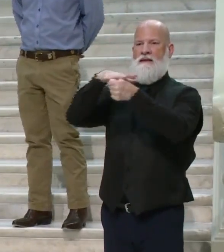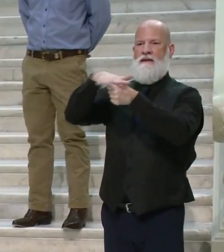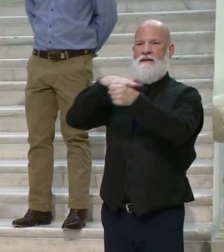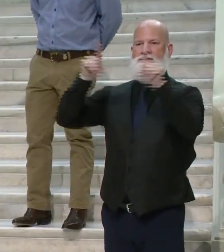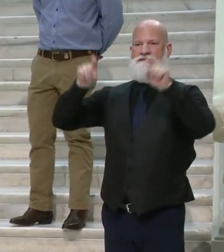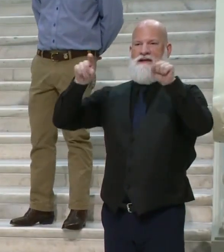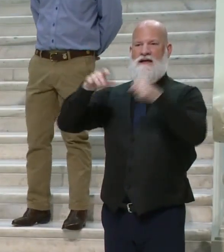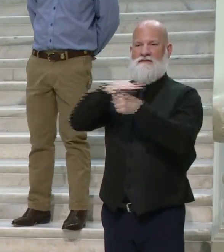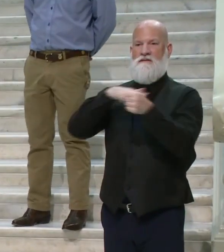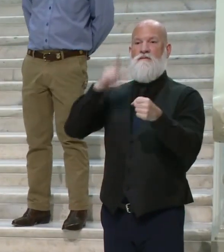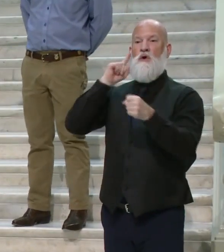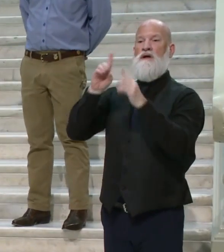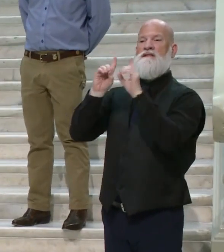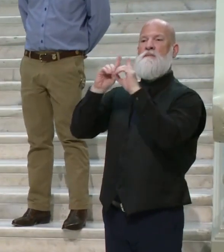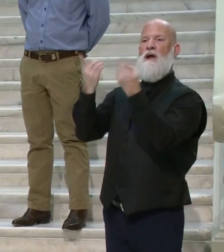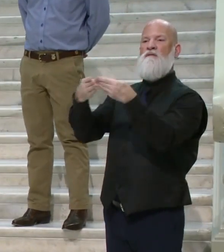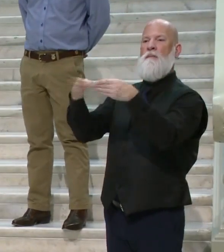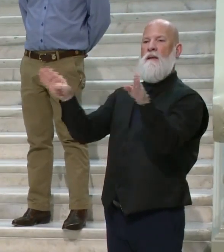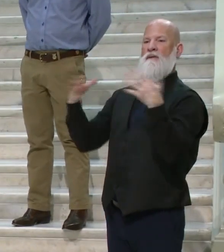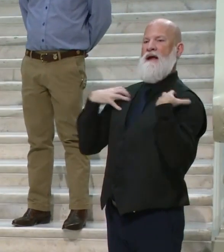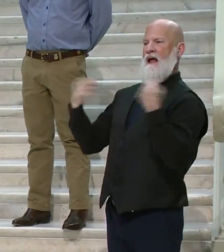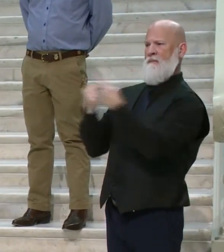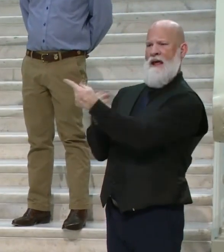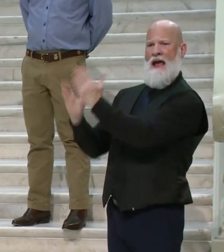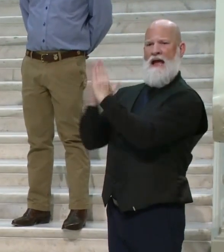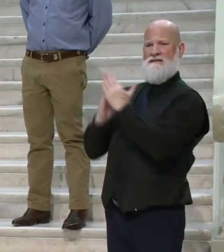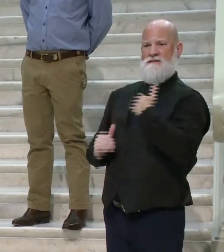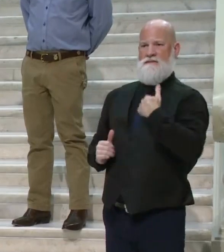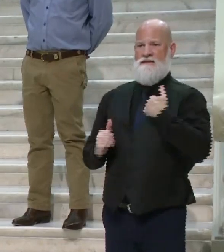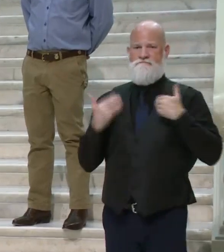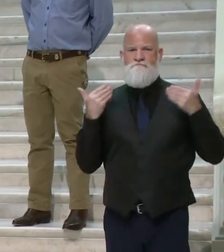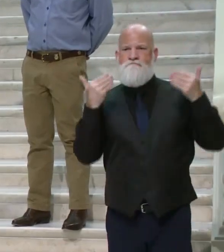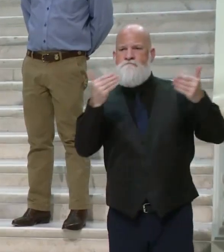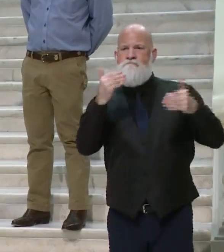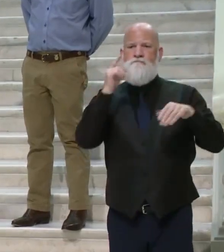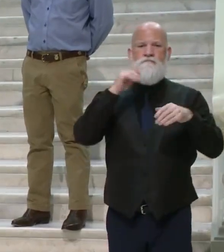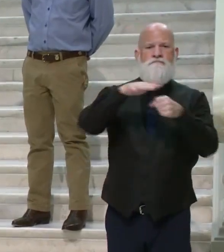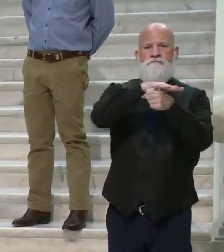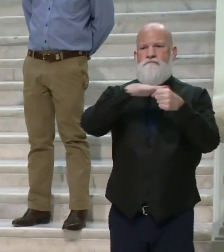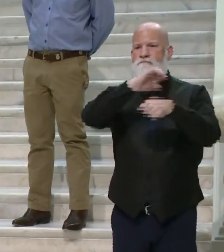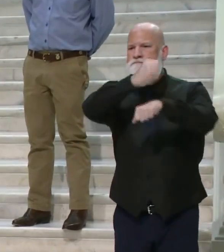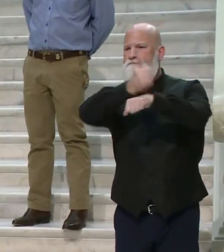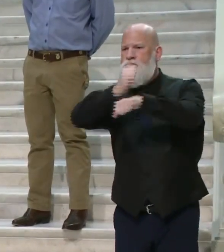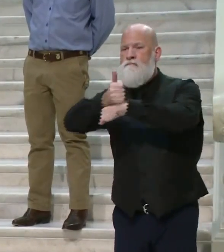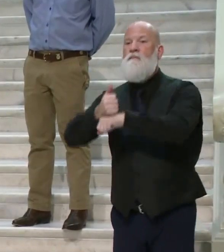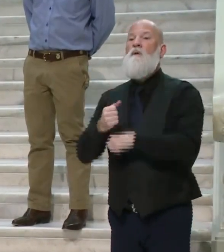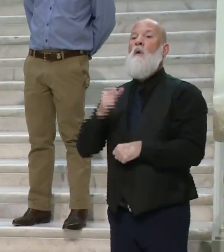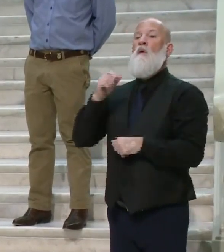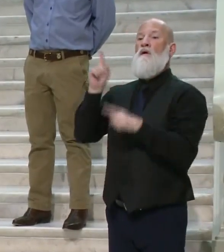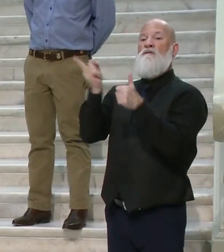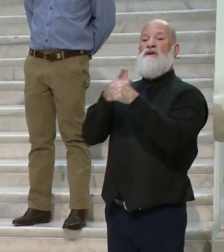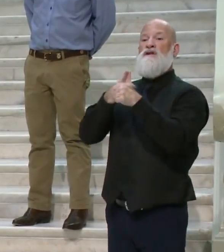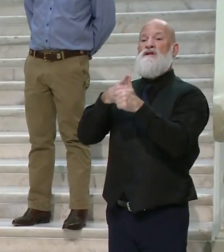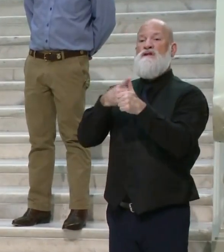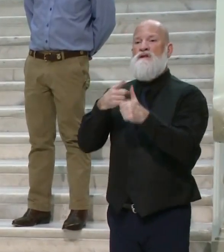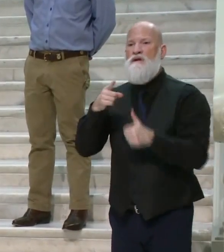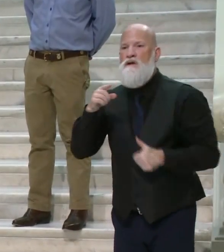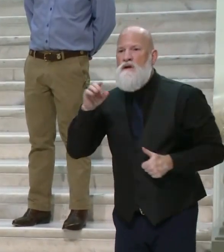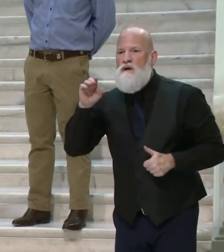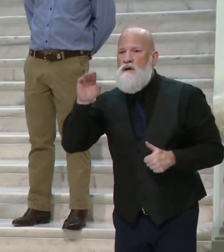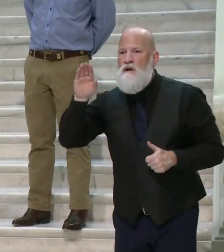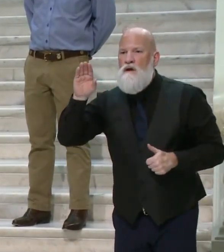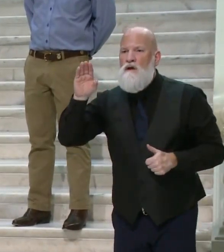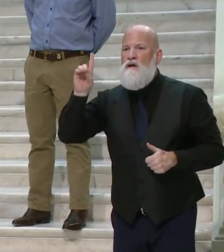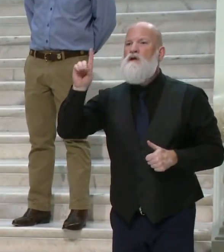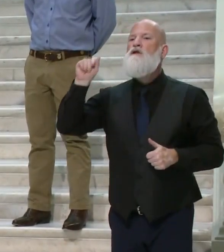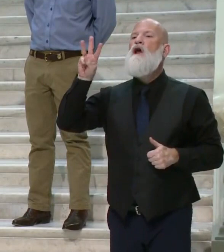Public Health, specifically Dr. Toomey asked us to put these up and support local officials. I first went to Dawsonville, and we had plenty